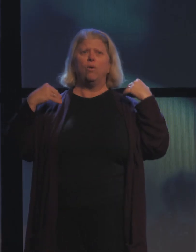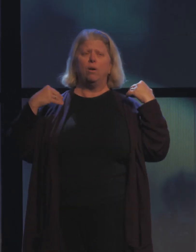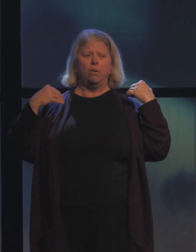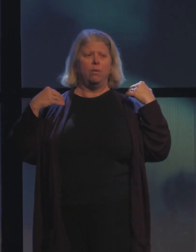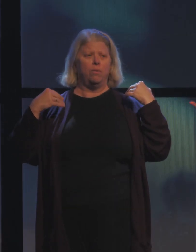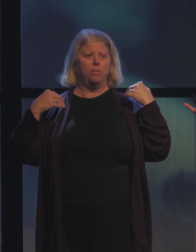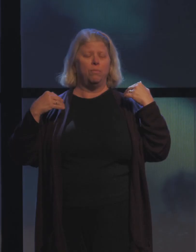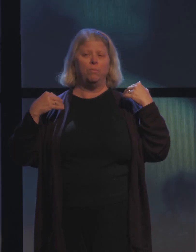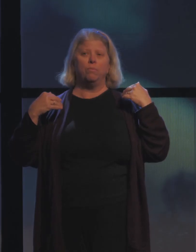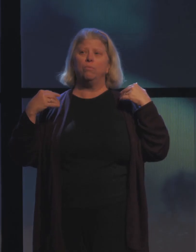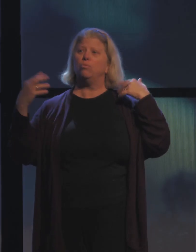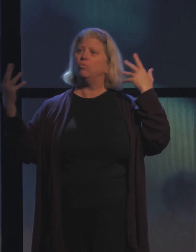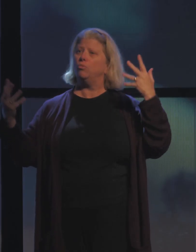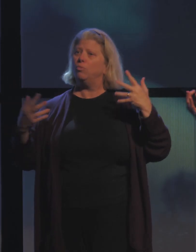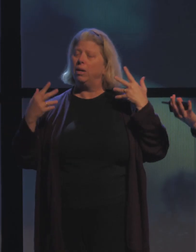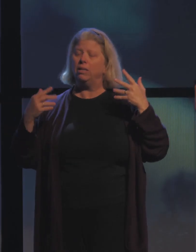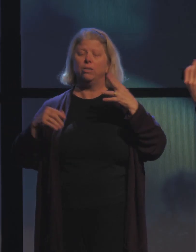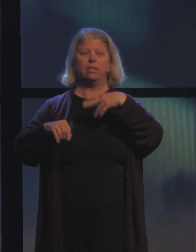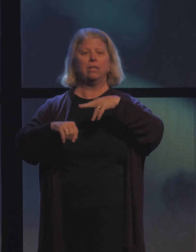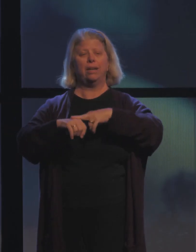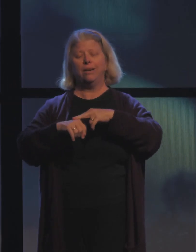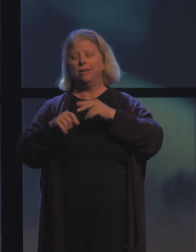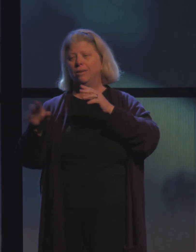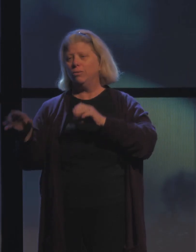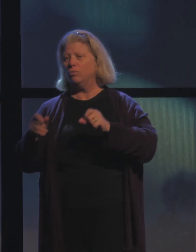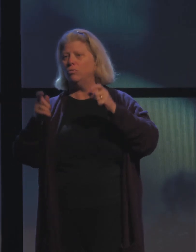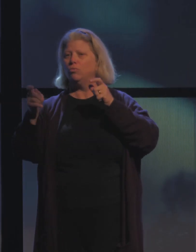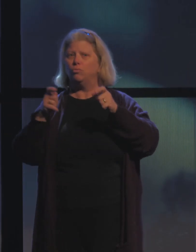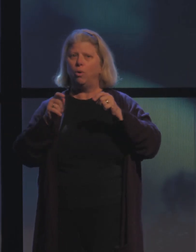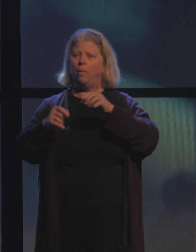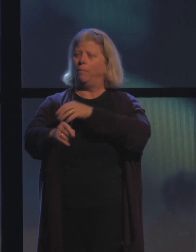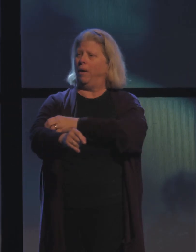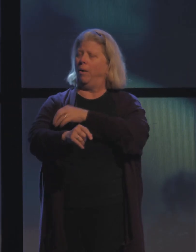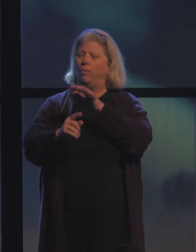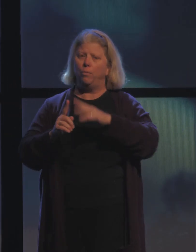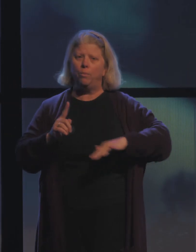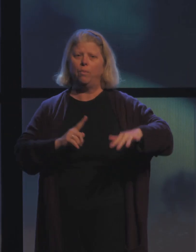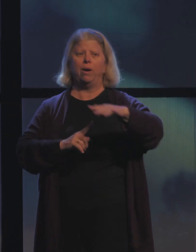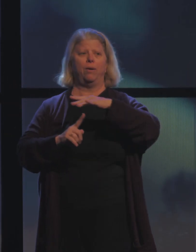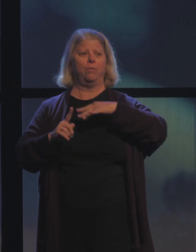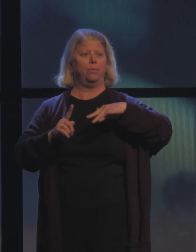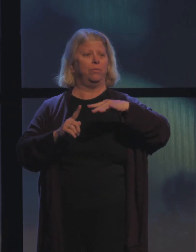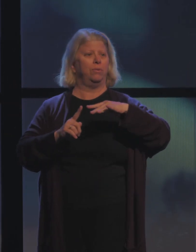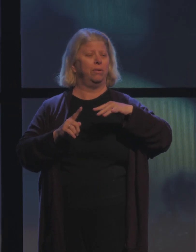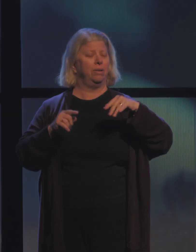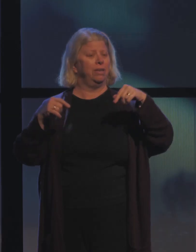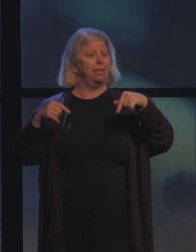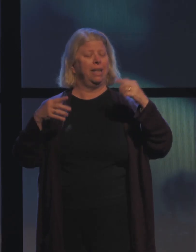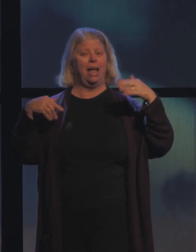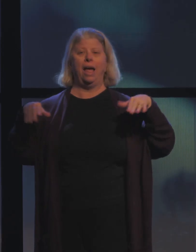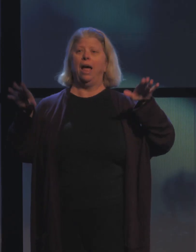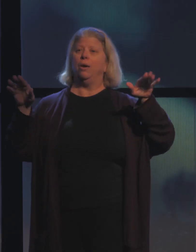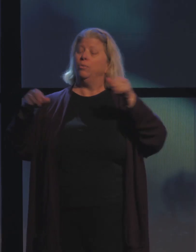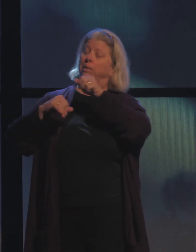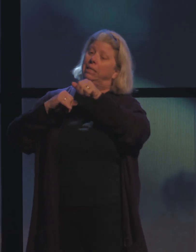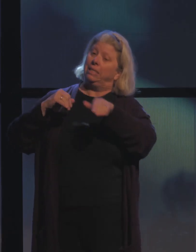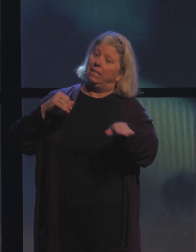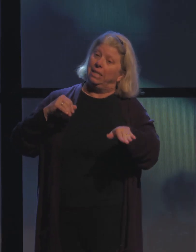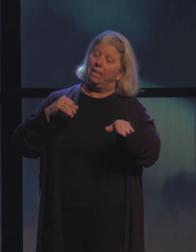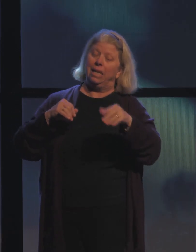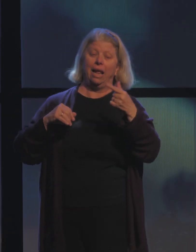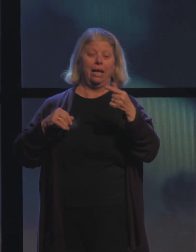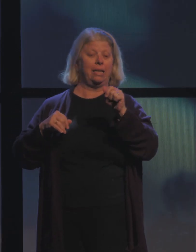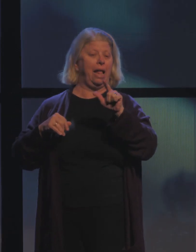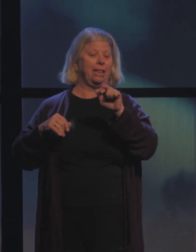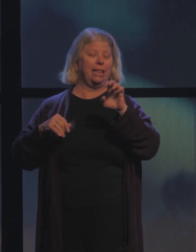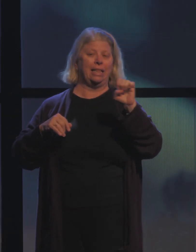the craziness of their nation and the control and the power that was around them, that this angel was sent to Galilee to